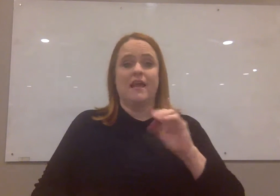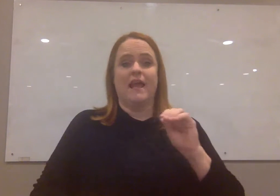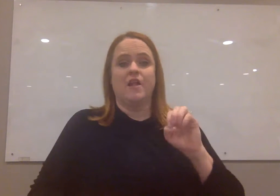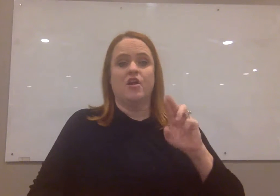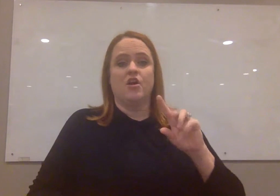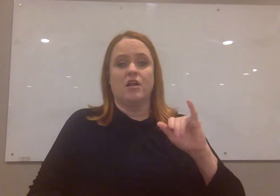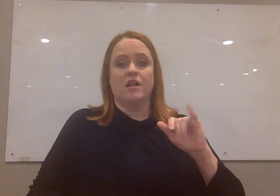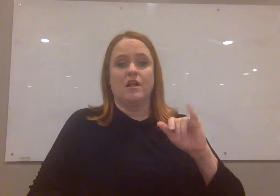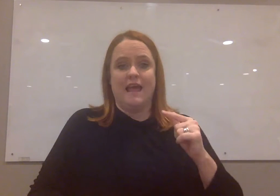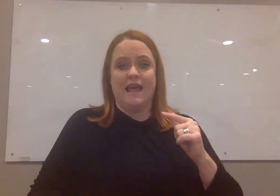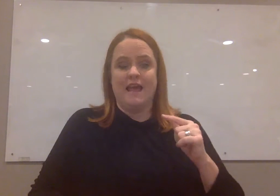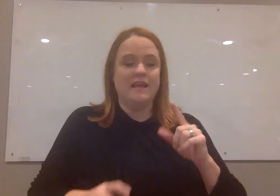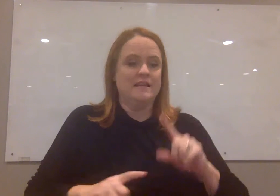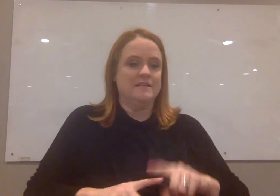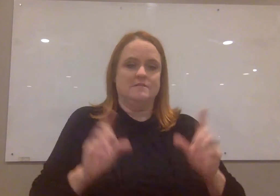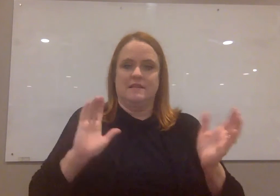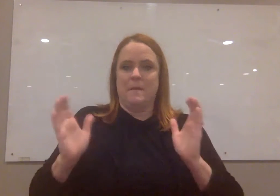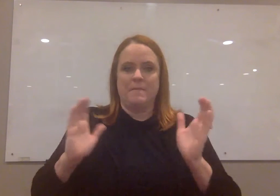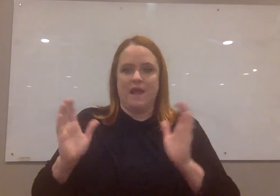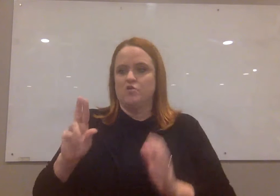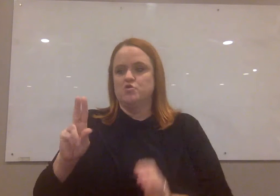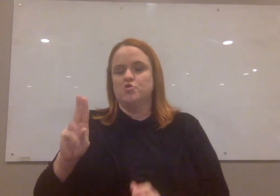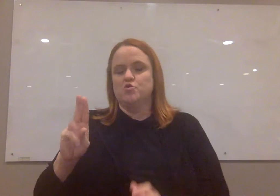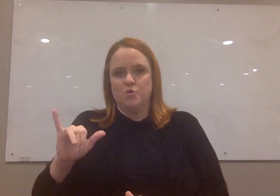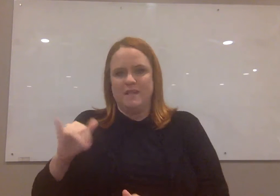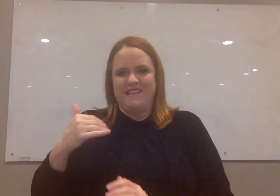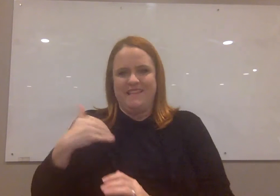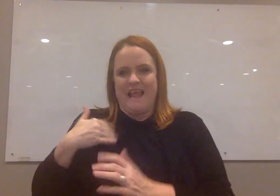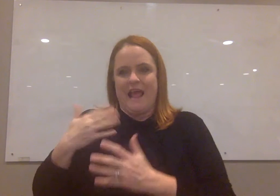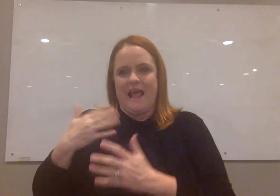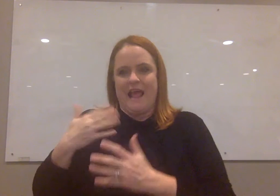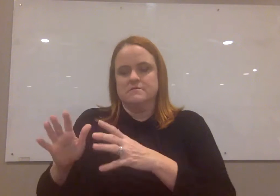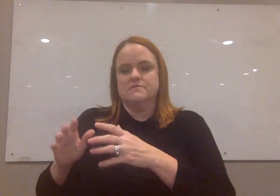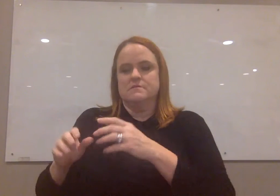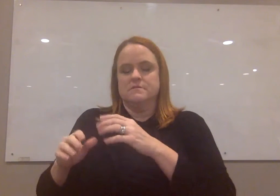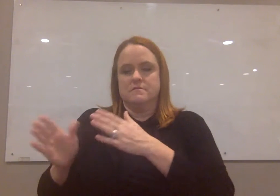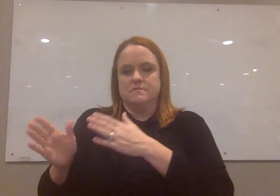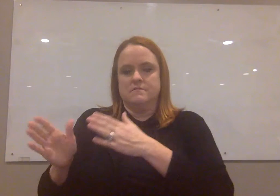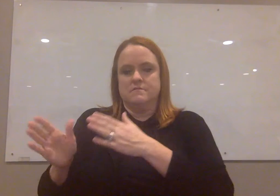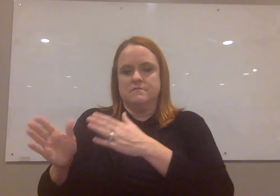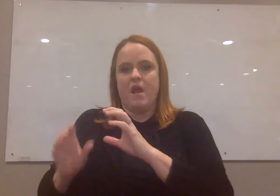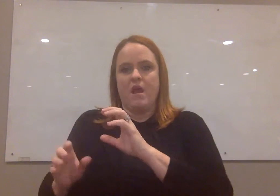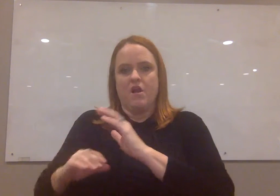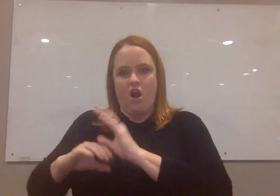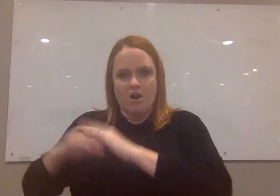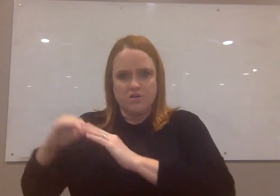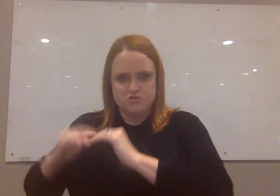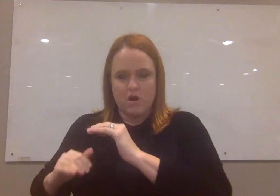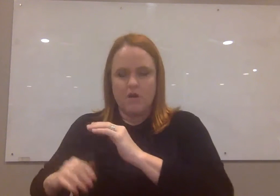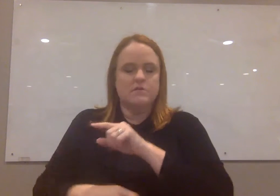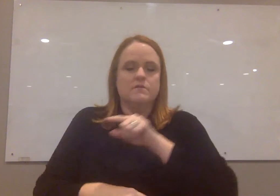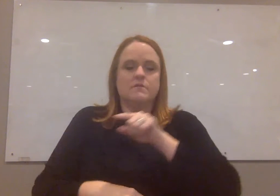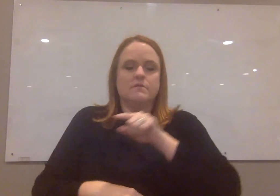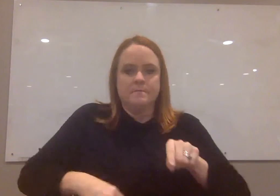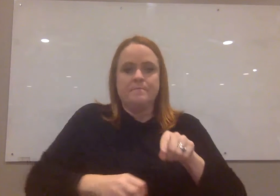Ruby. So throws are a way of exiting out of this deeply nested area instead of having to handle the return value